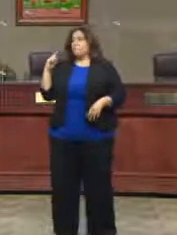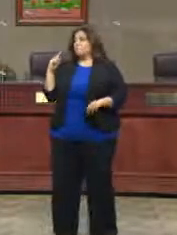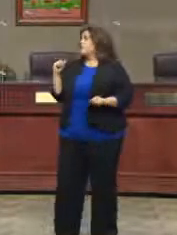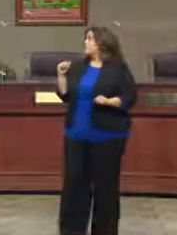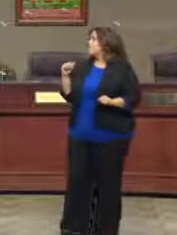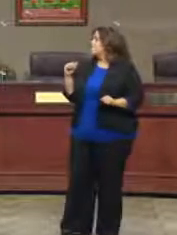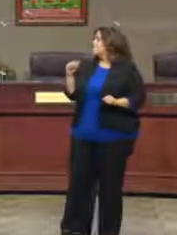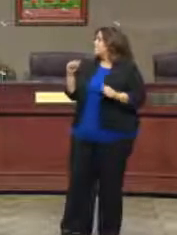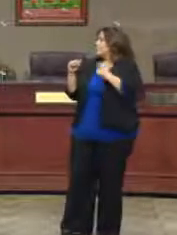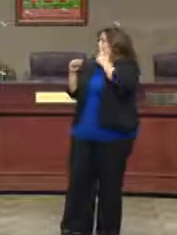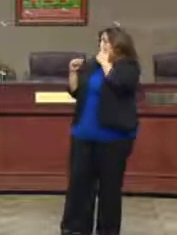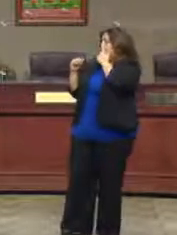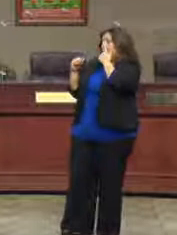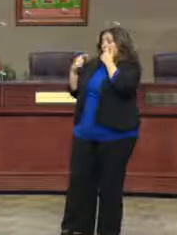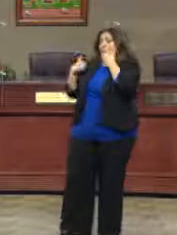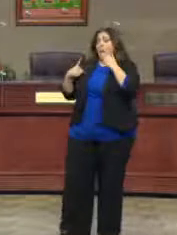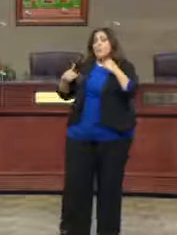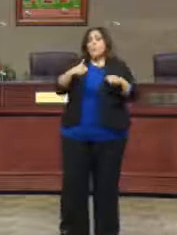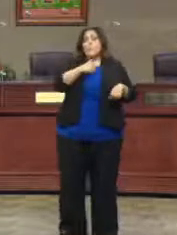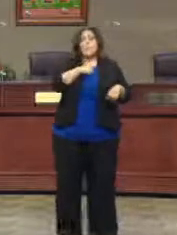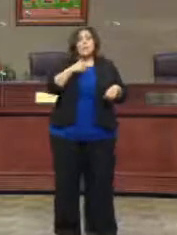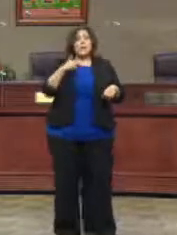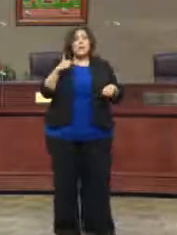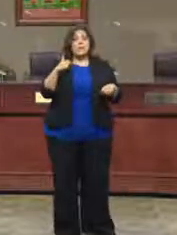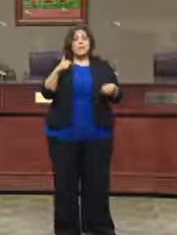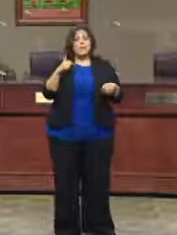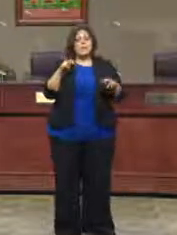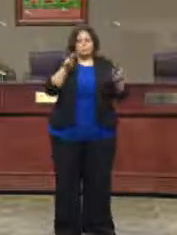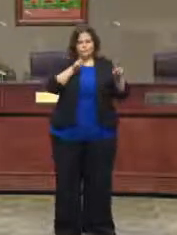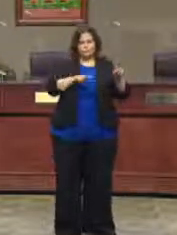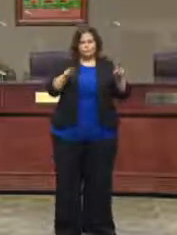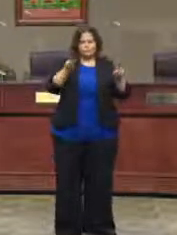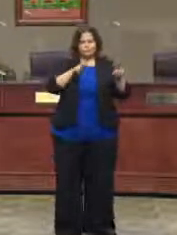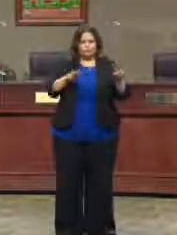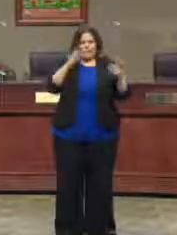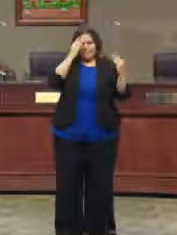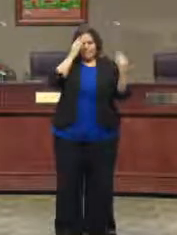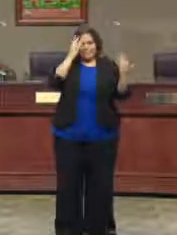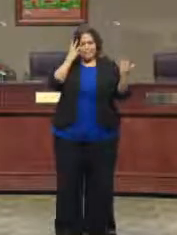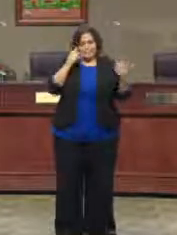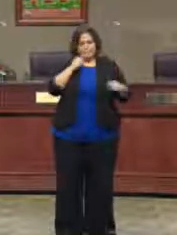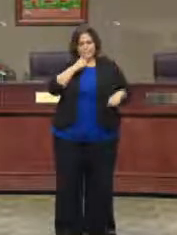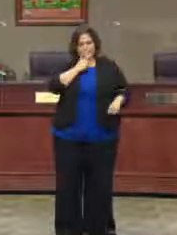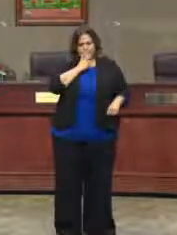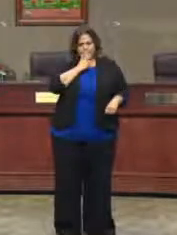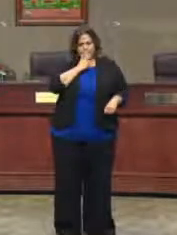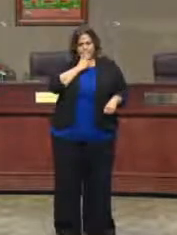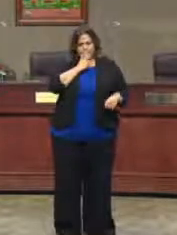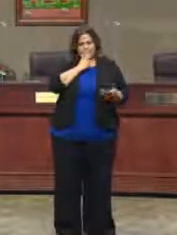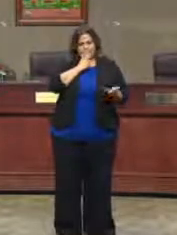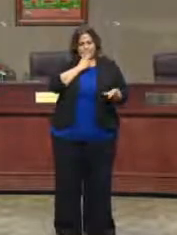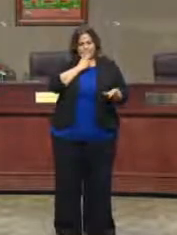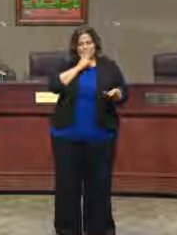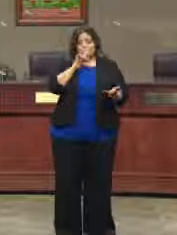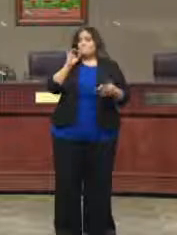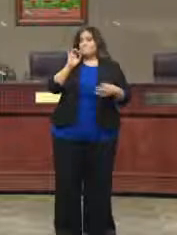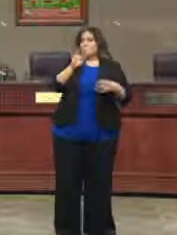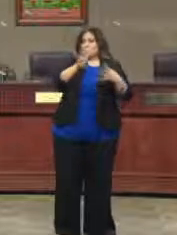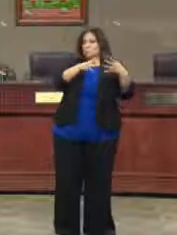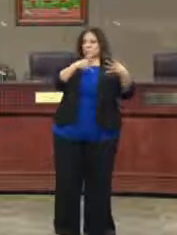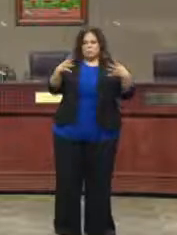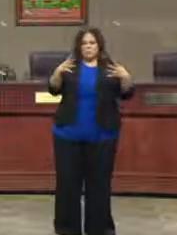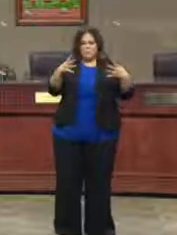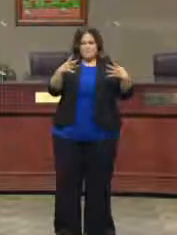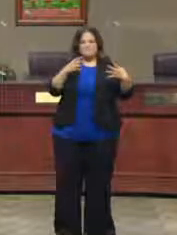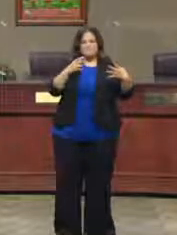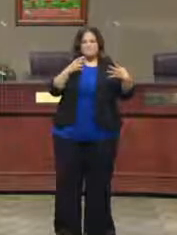we went to the data and asked this question before yesterday. I'm going to explain what this graph means, and it will get